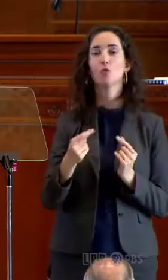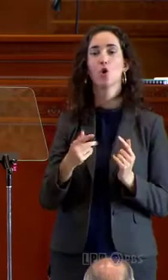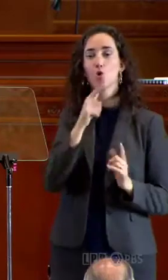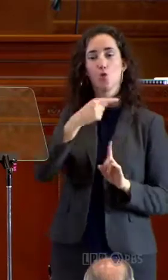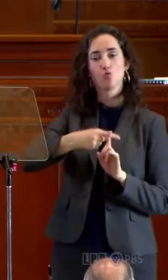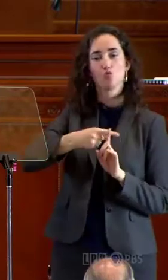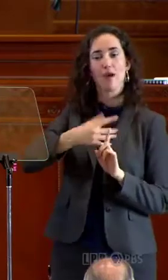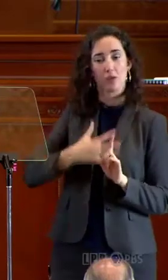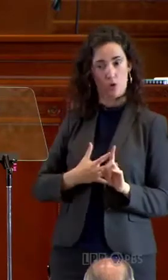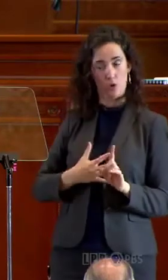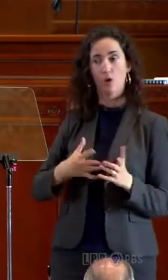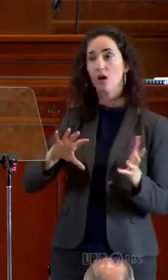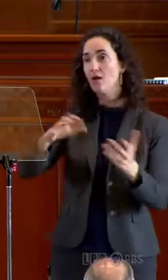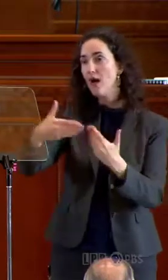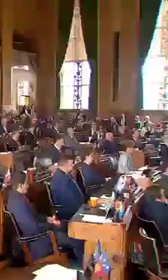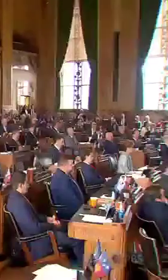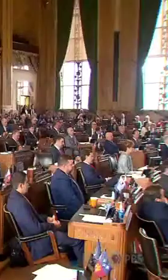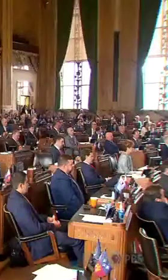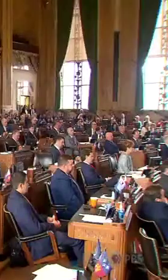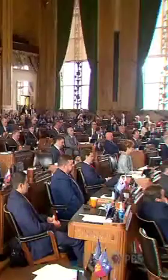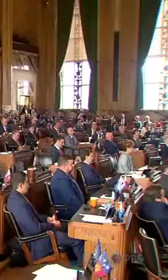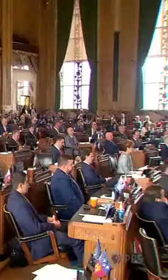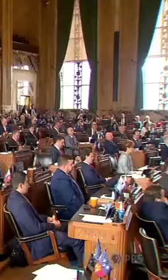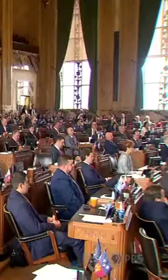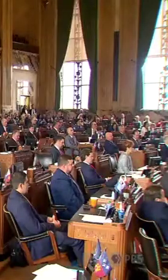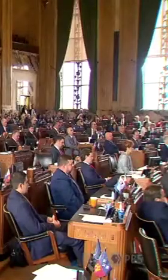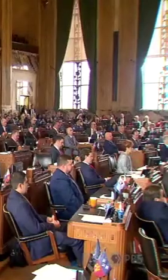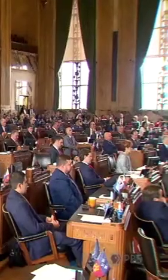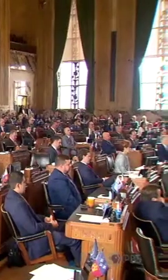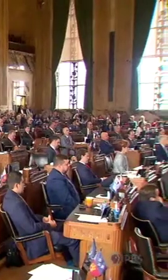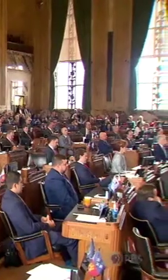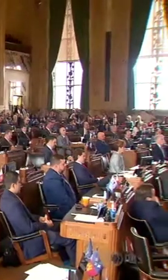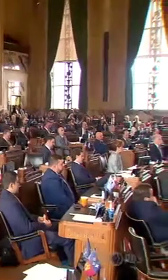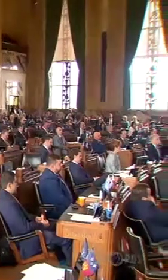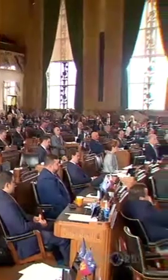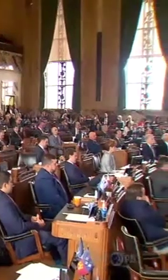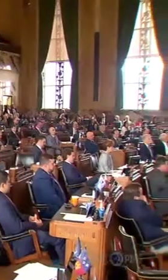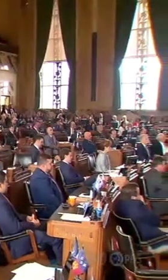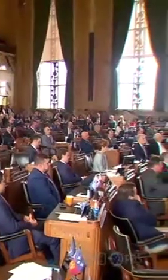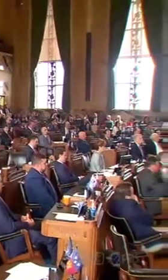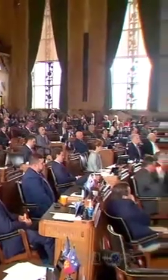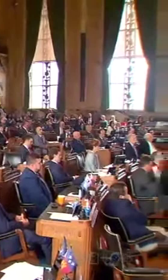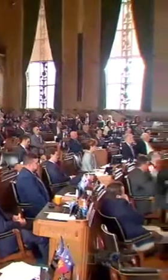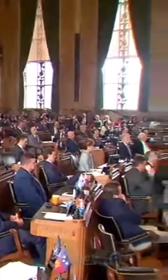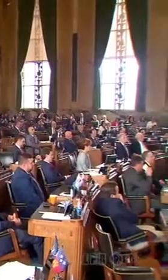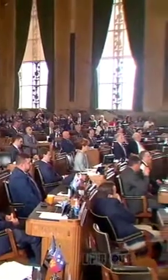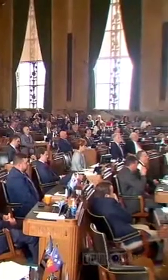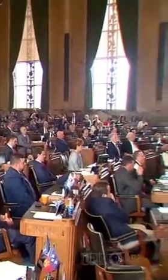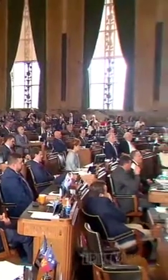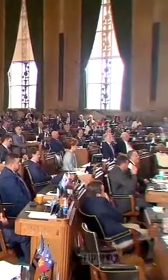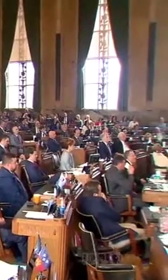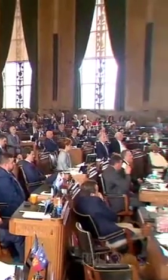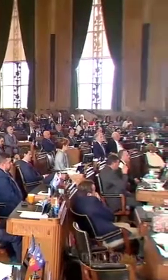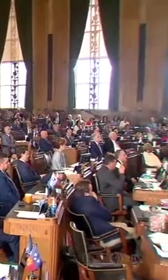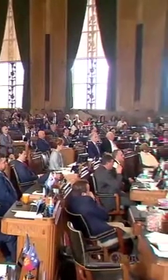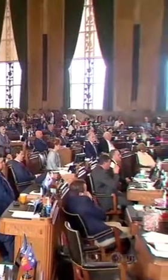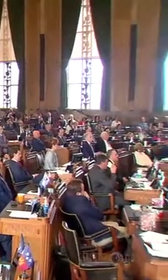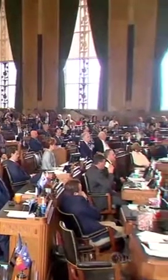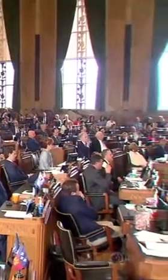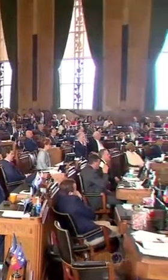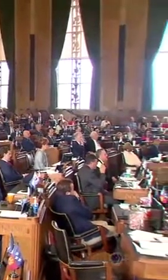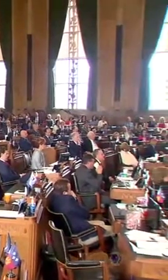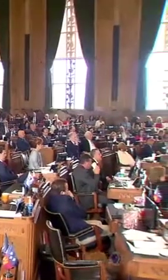in the aftermath of a disaster. Many of the reported evictions after Laura and Ida were illegal, but there are no